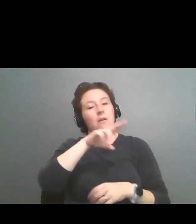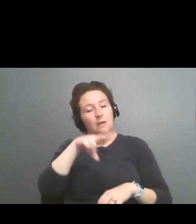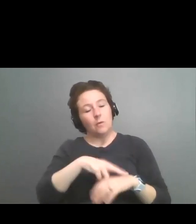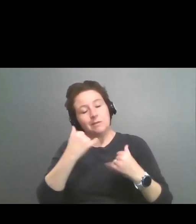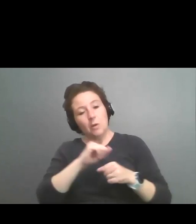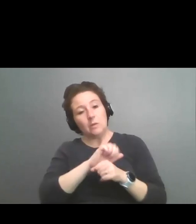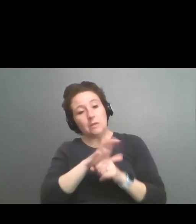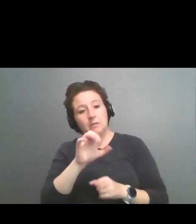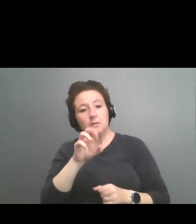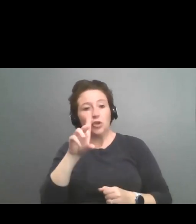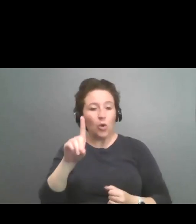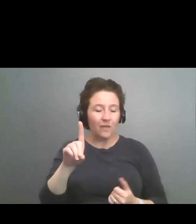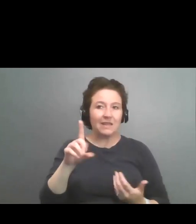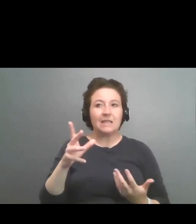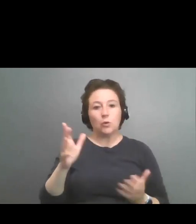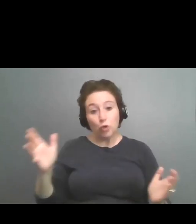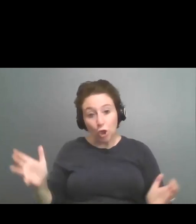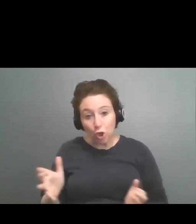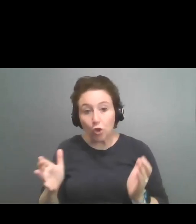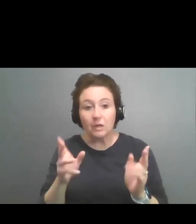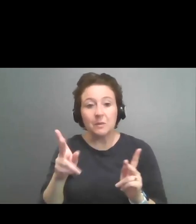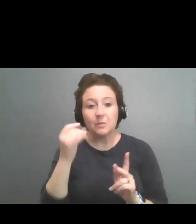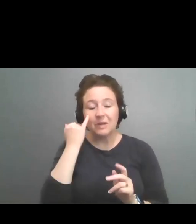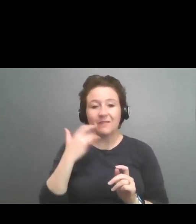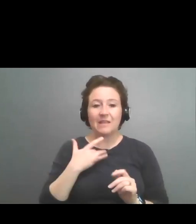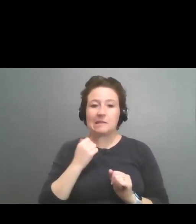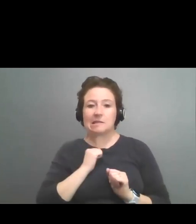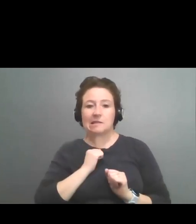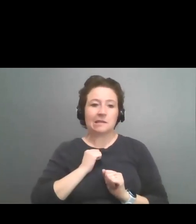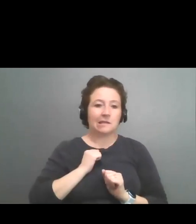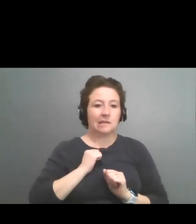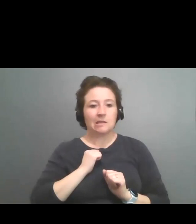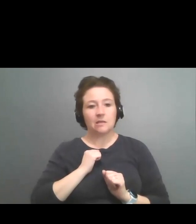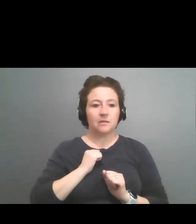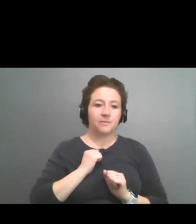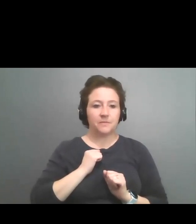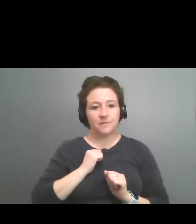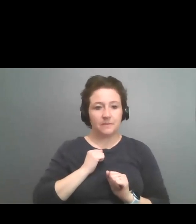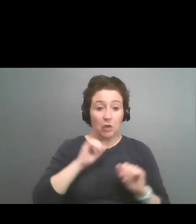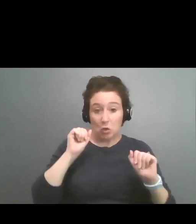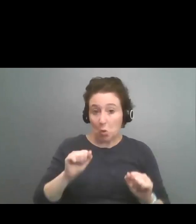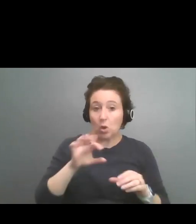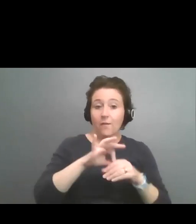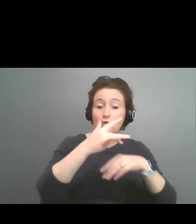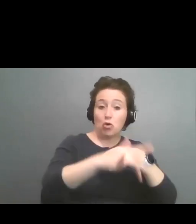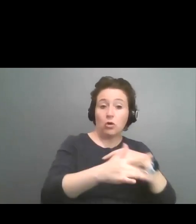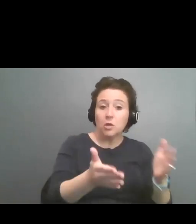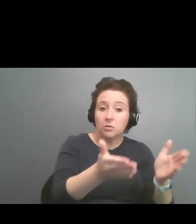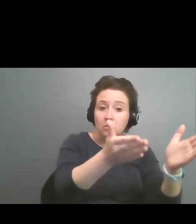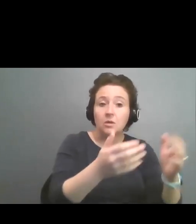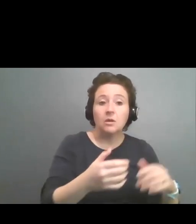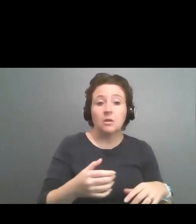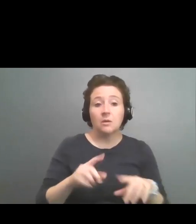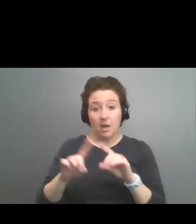we are, encouraging those that feel like that's within their realm to vote early. But we want to ensure to